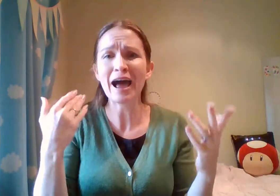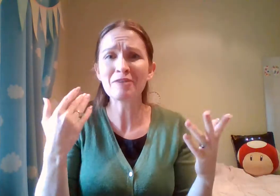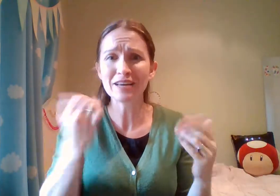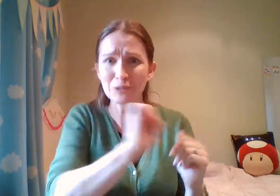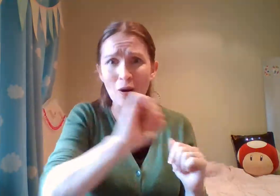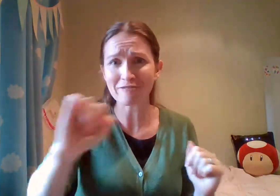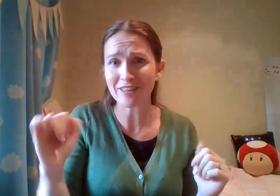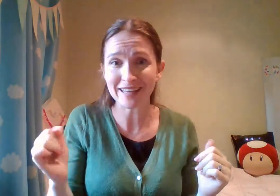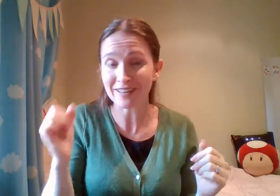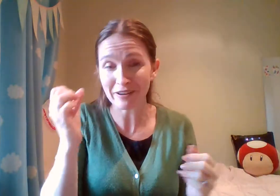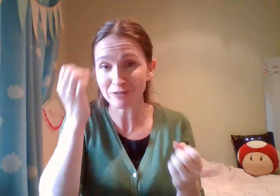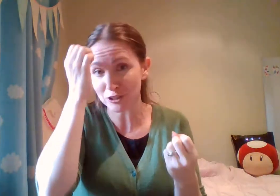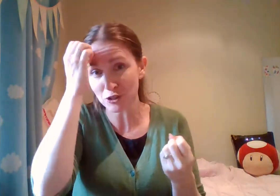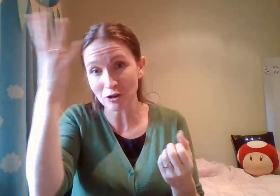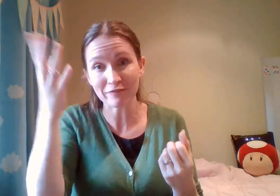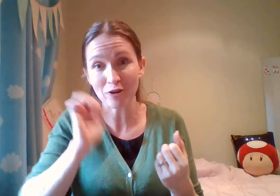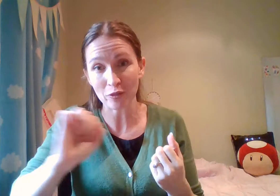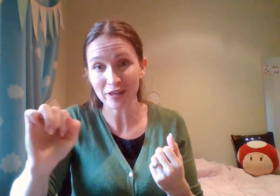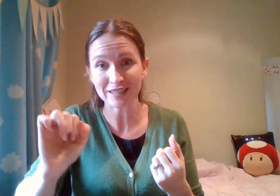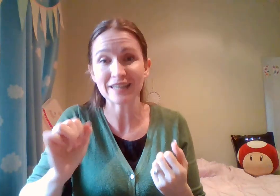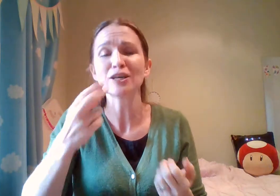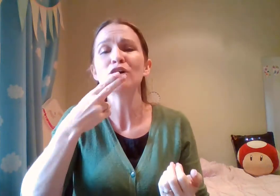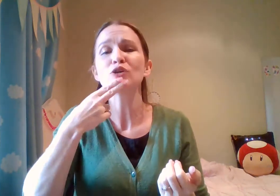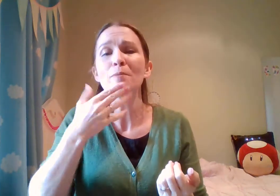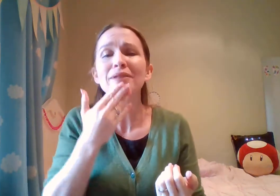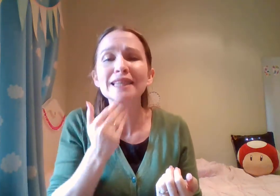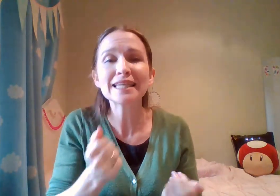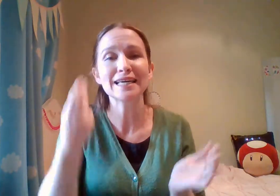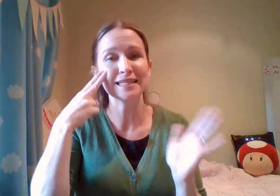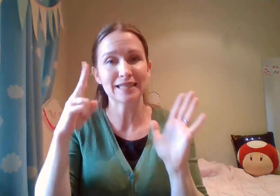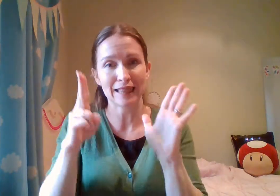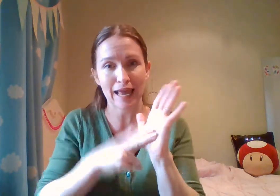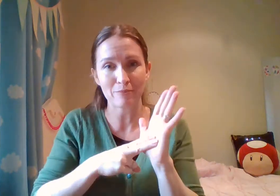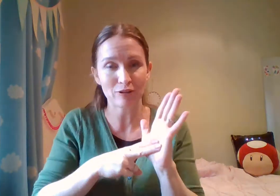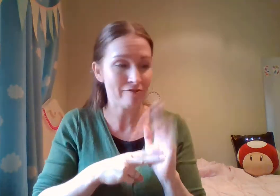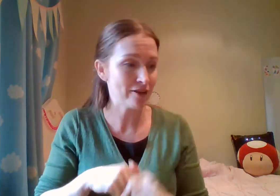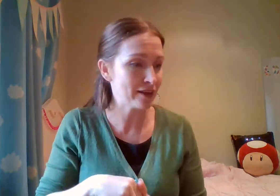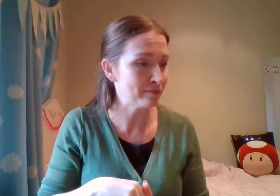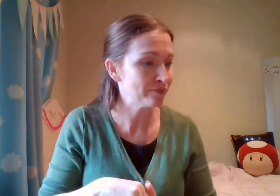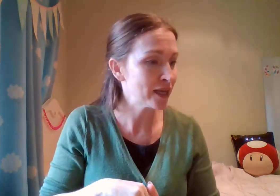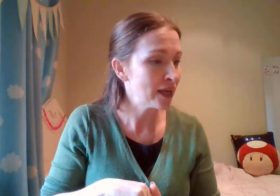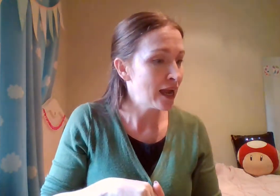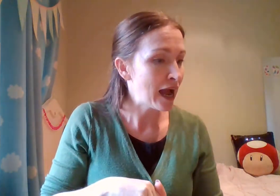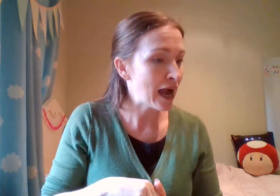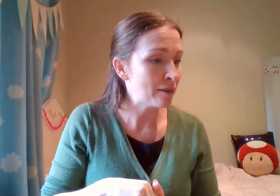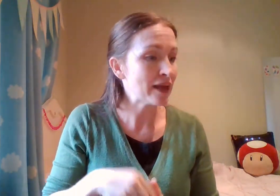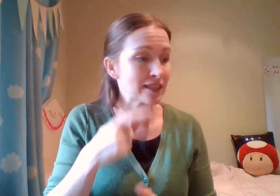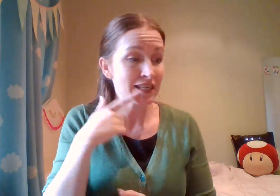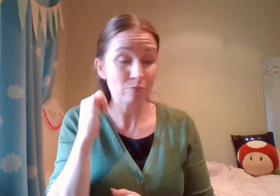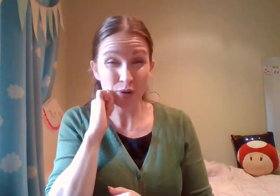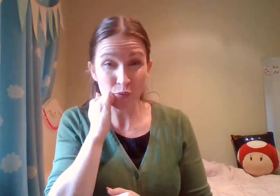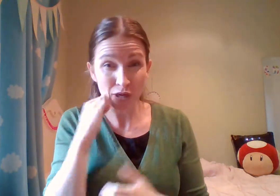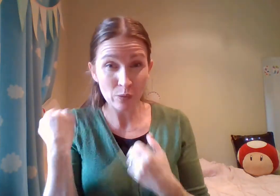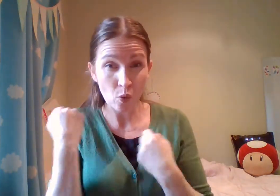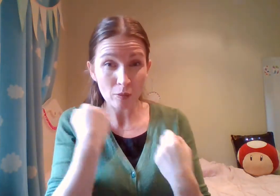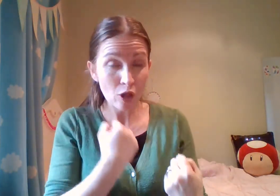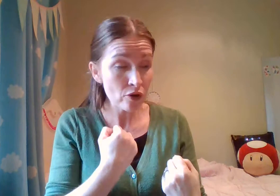And it's one of theirs, and they've just totally forgotten that it's theirs. So please label everything. As I said, bring really warm